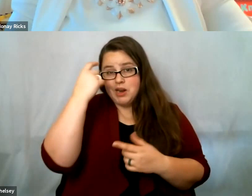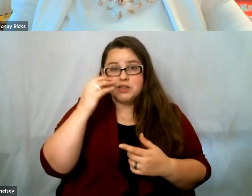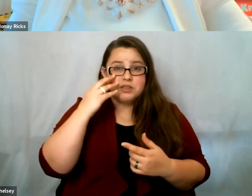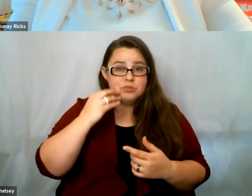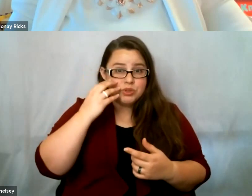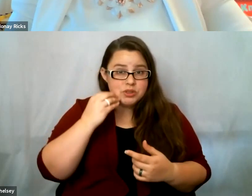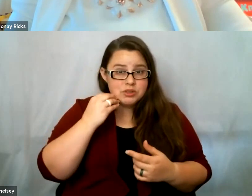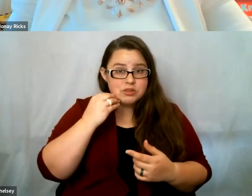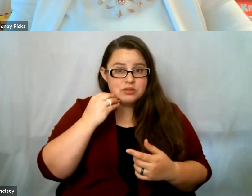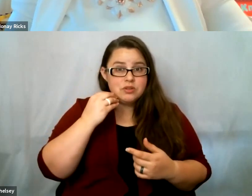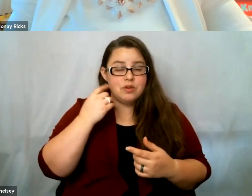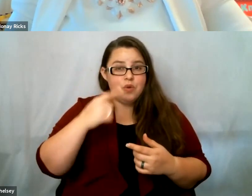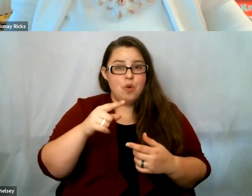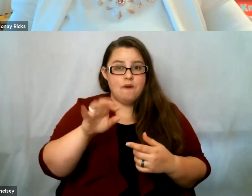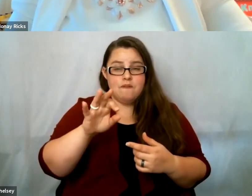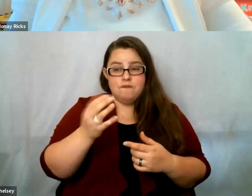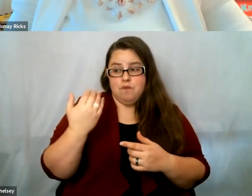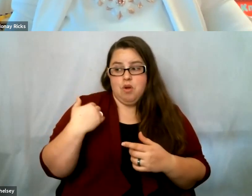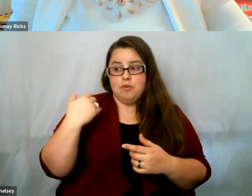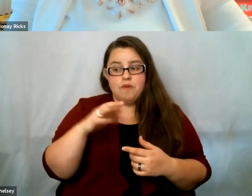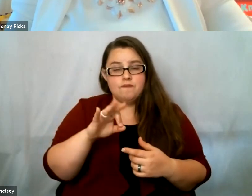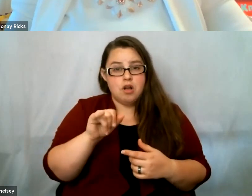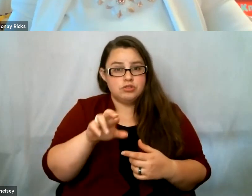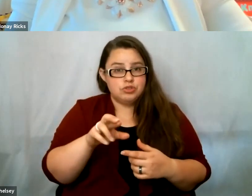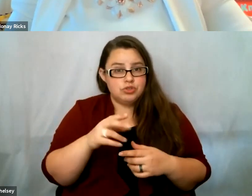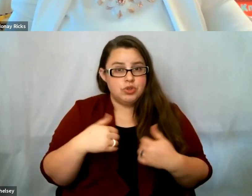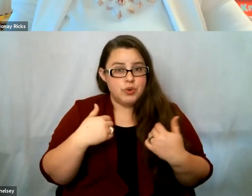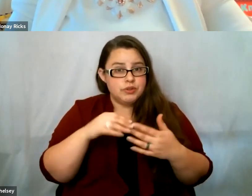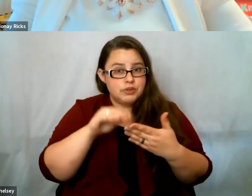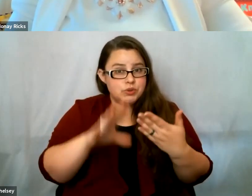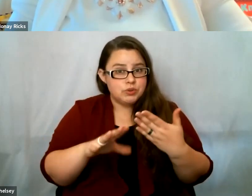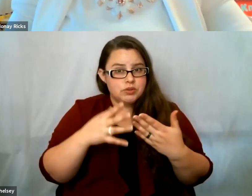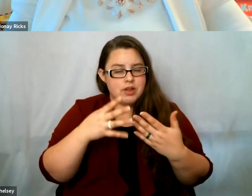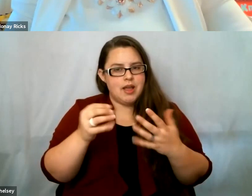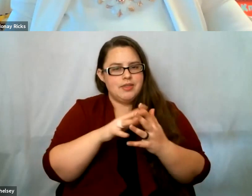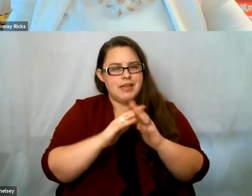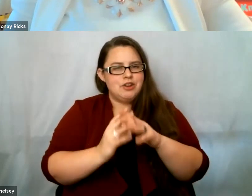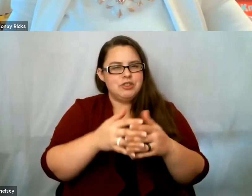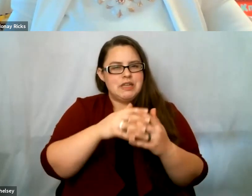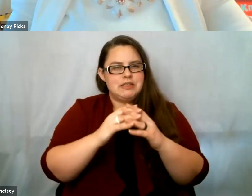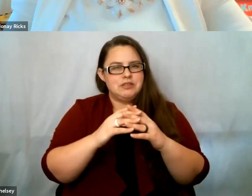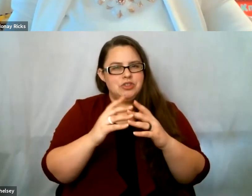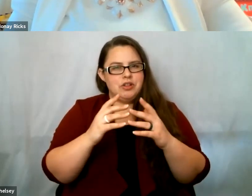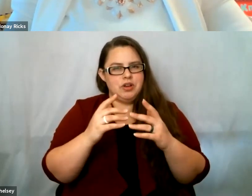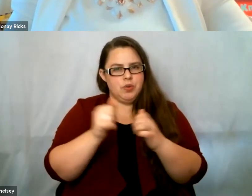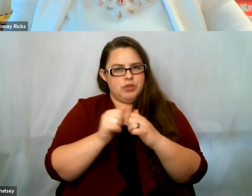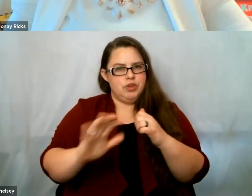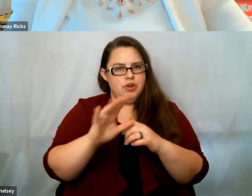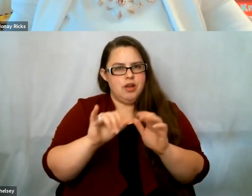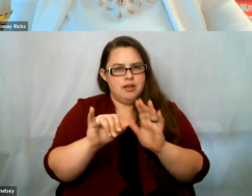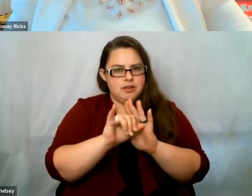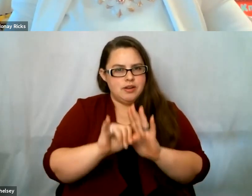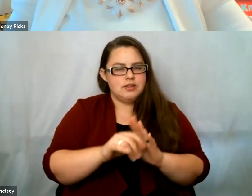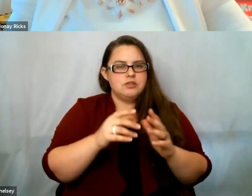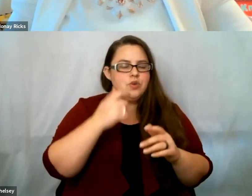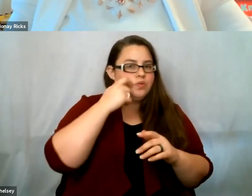of former foster youth students, and considering the intersecting identities that you've been talking about, right? The racialized